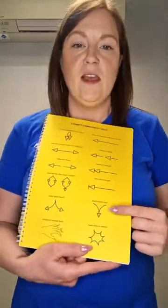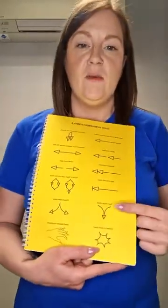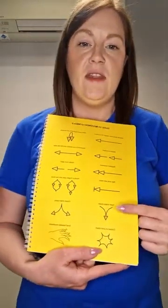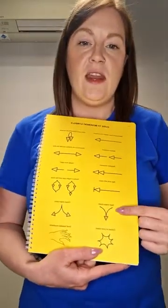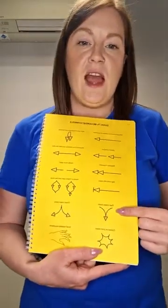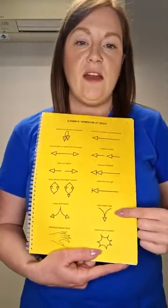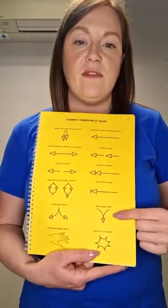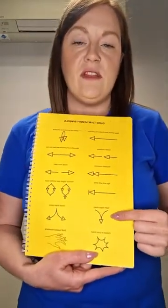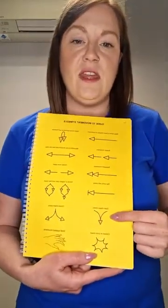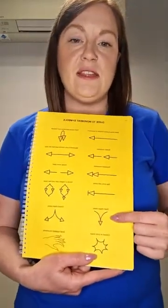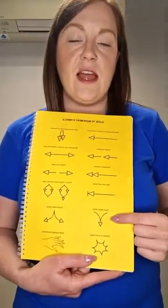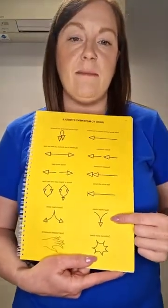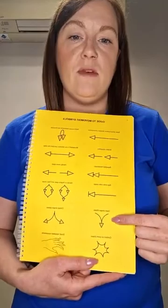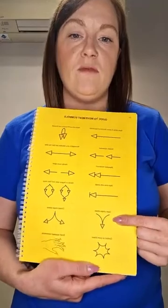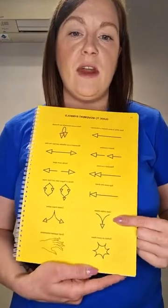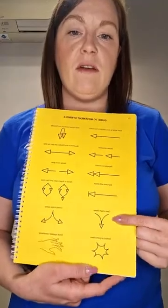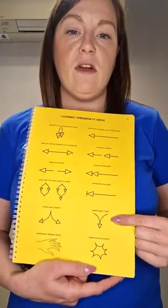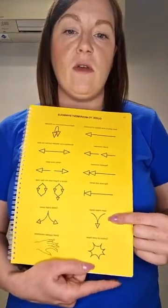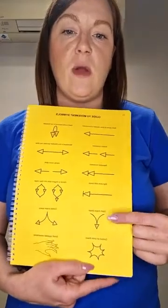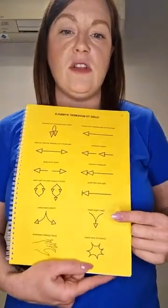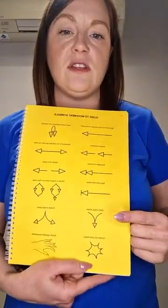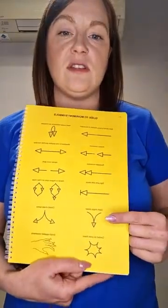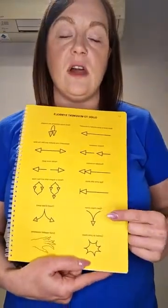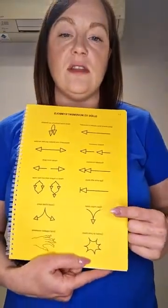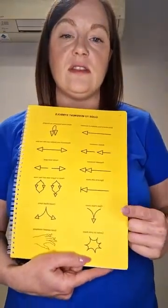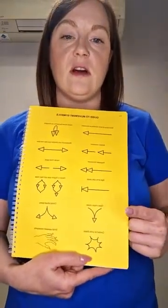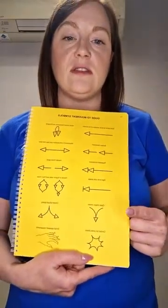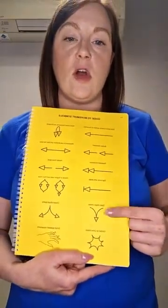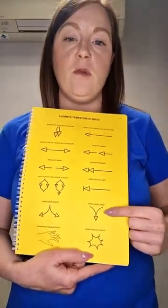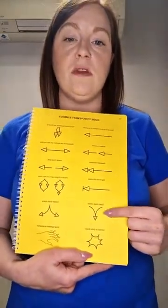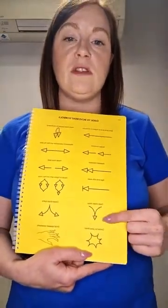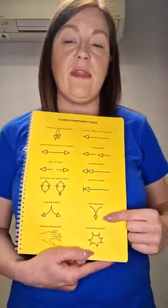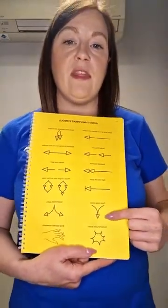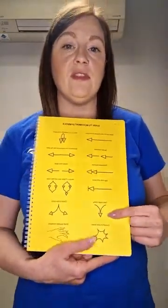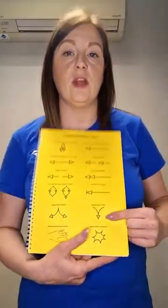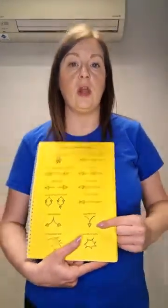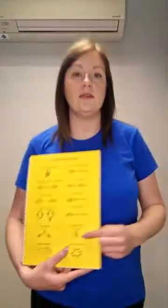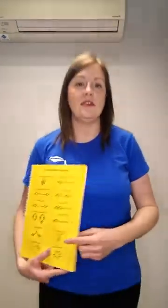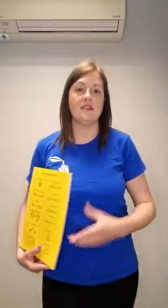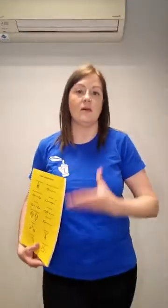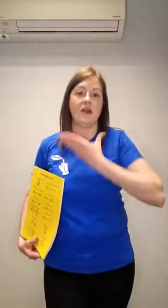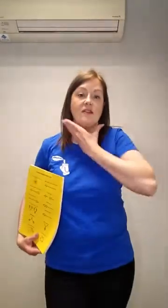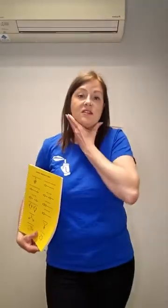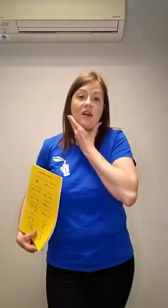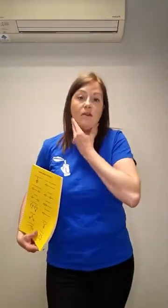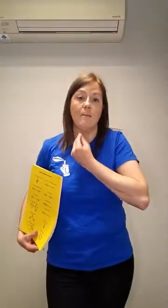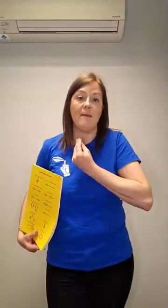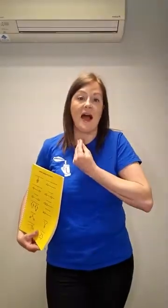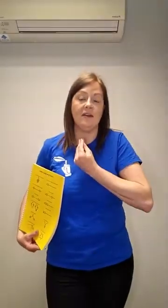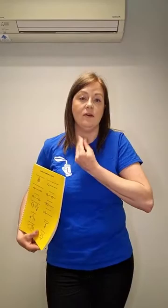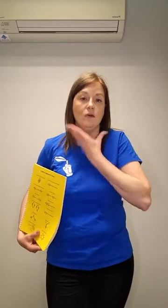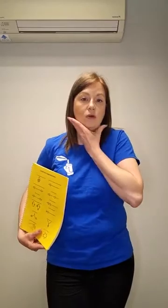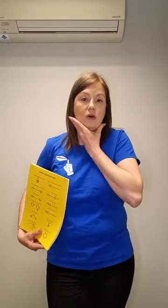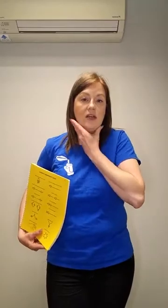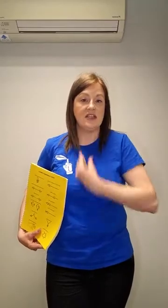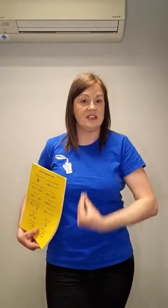We then have this movement arrow, which is a sign that starts opened and then closes. So like in the sign for man or